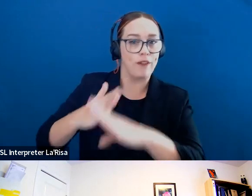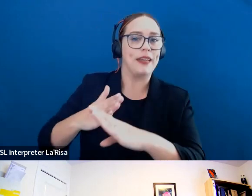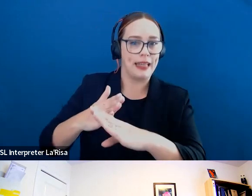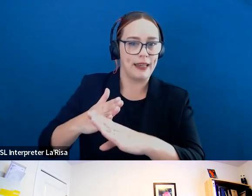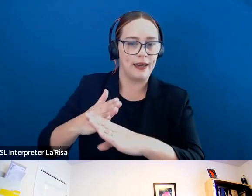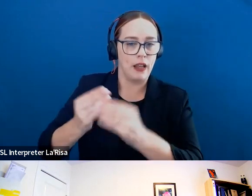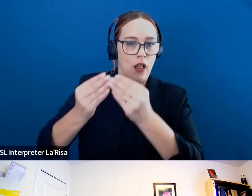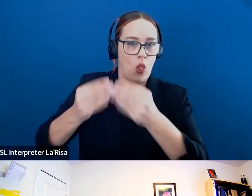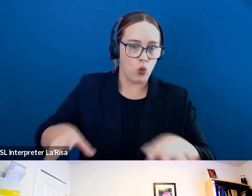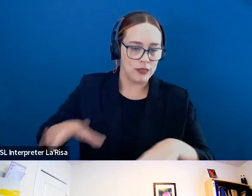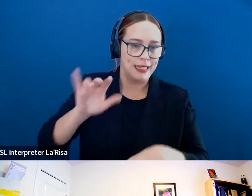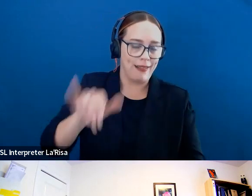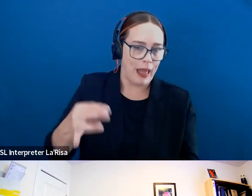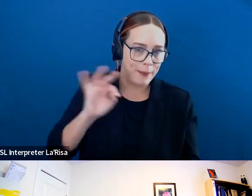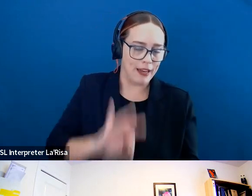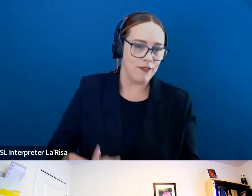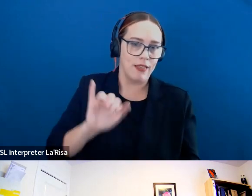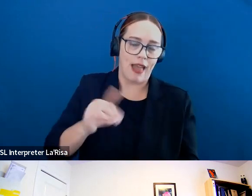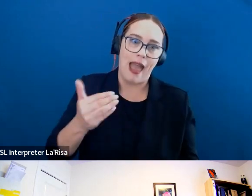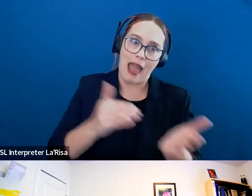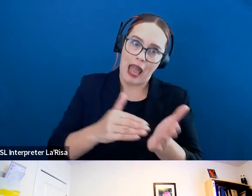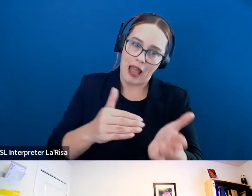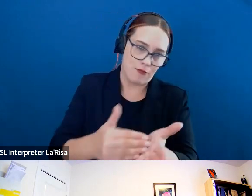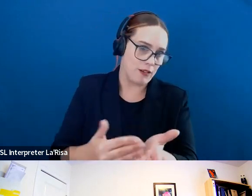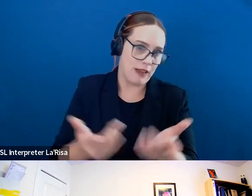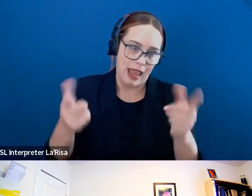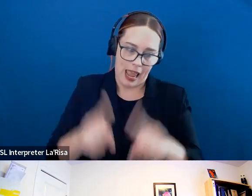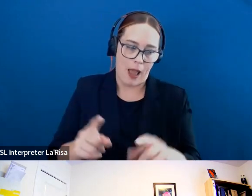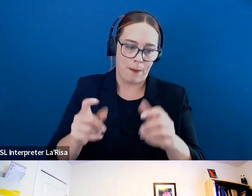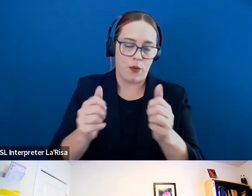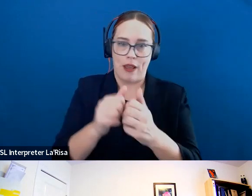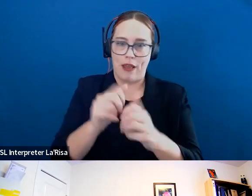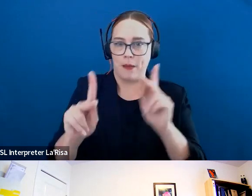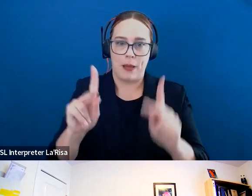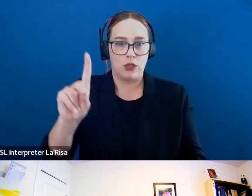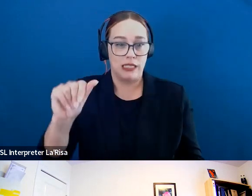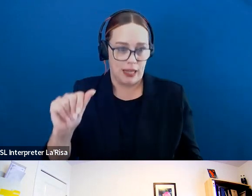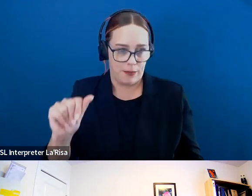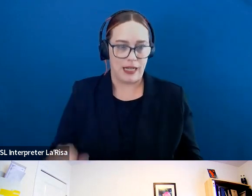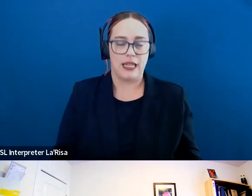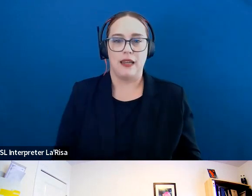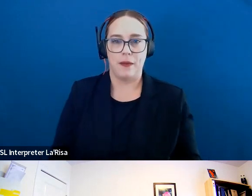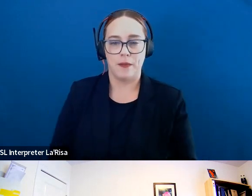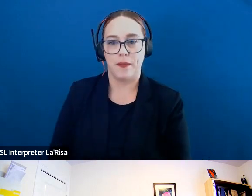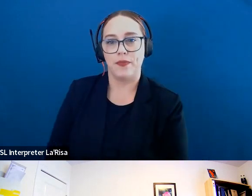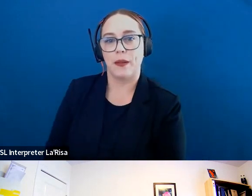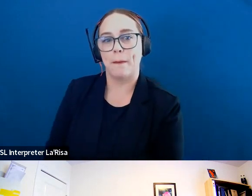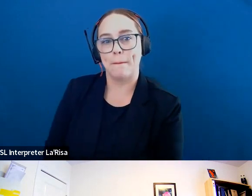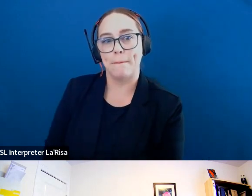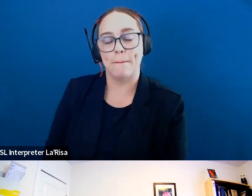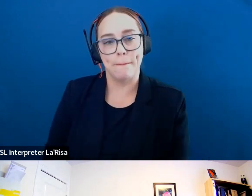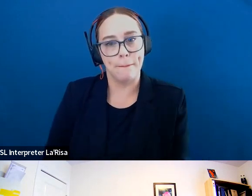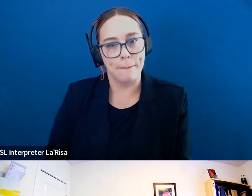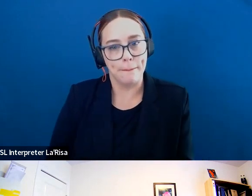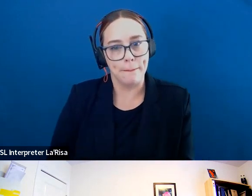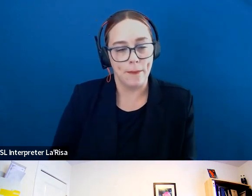happens so frequently for people with disabilities. Then where they need to grow, where some of the places in which